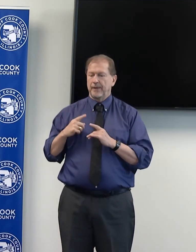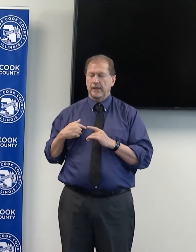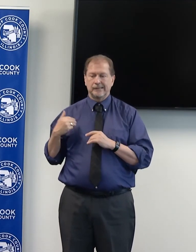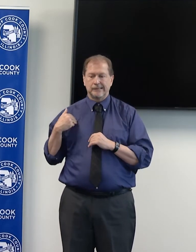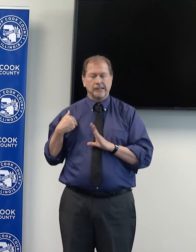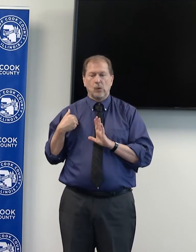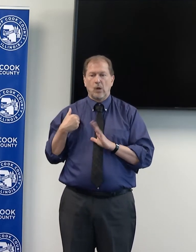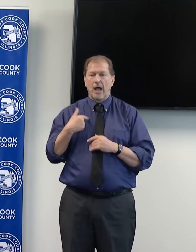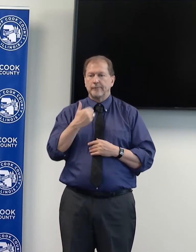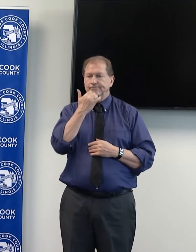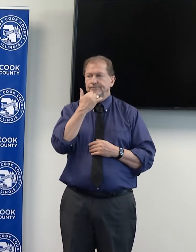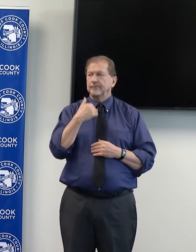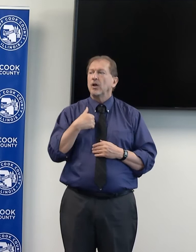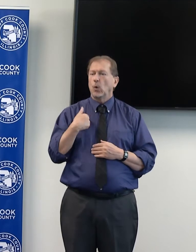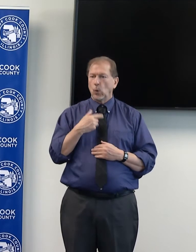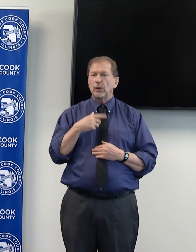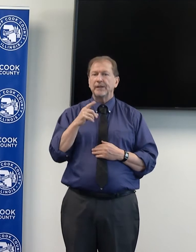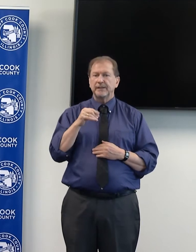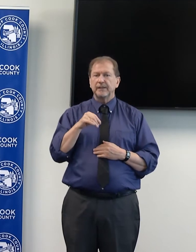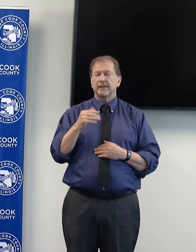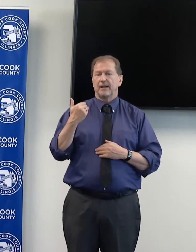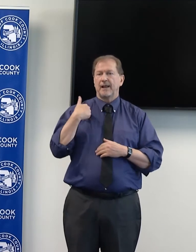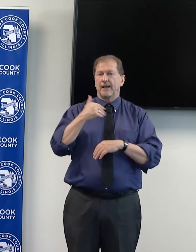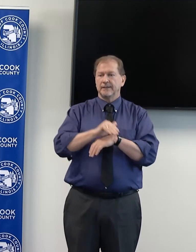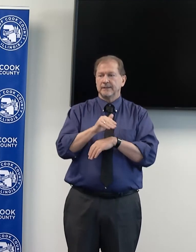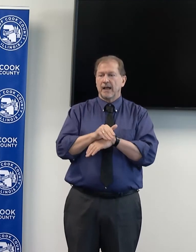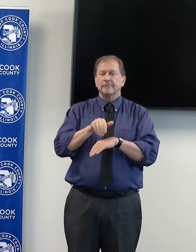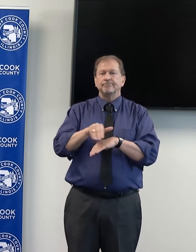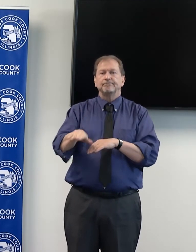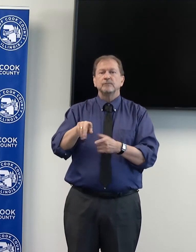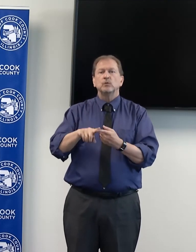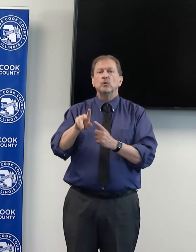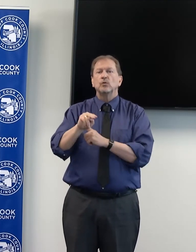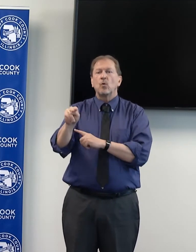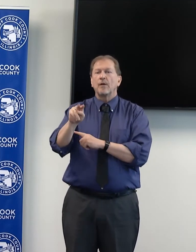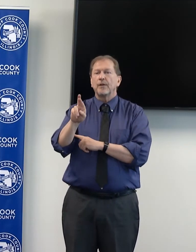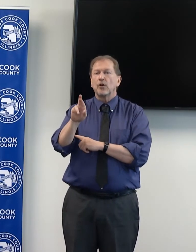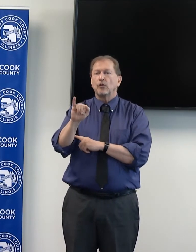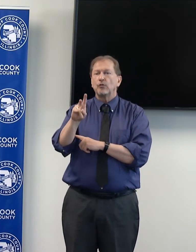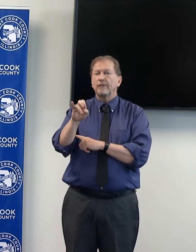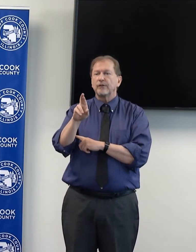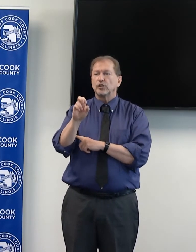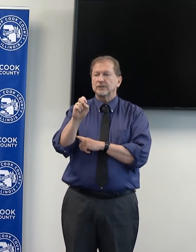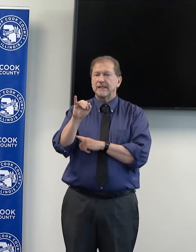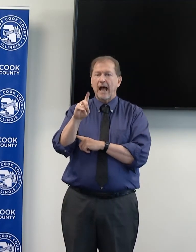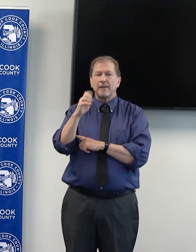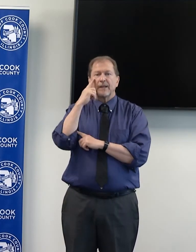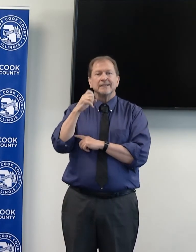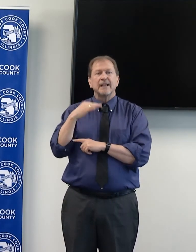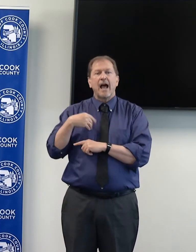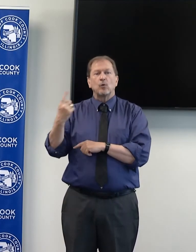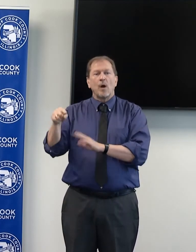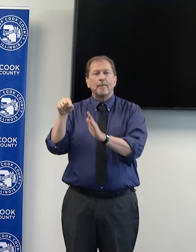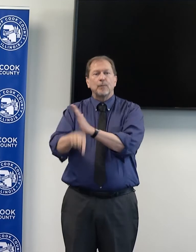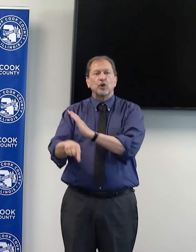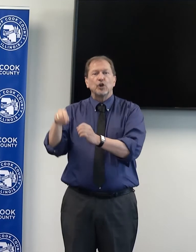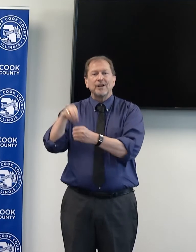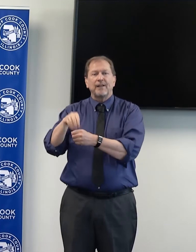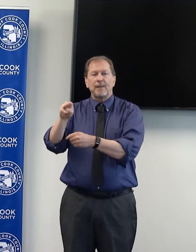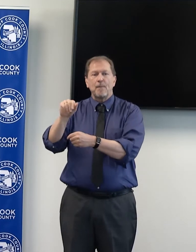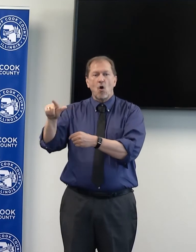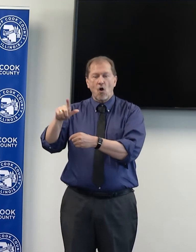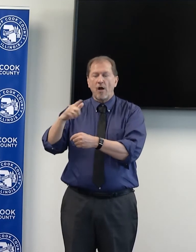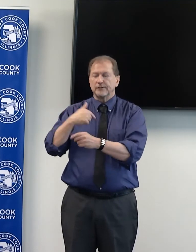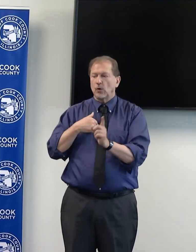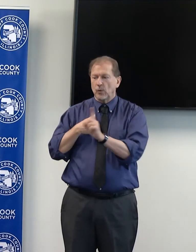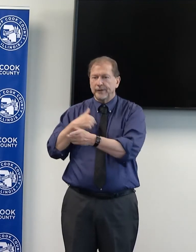deploy an asset over the night to North Riverside to support a homicide investigation at the mall there. But I stand